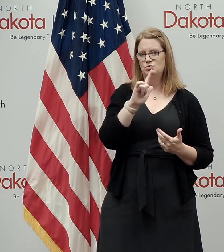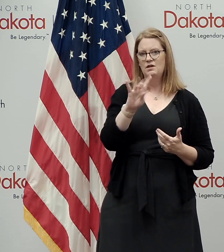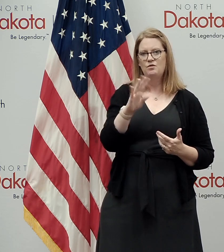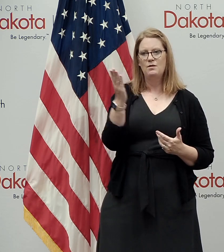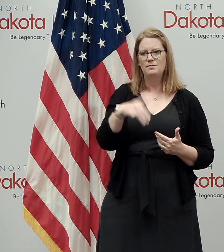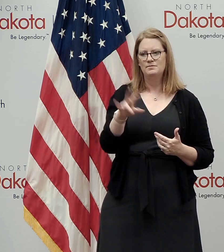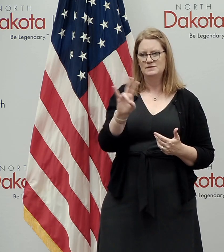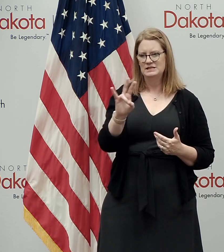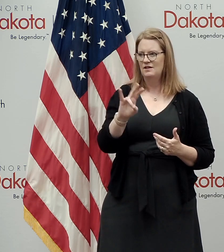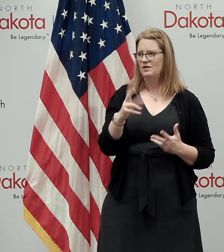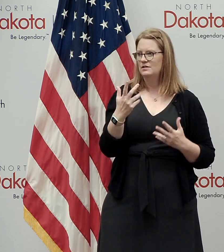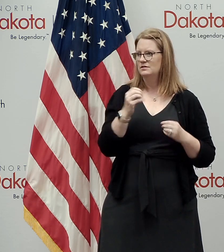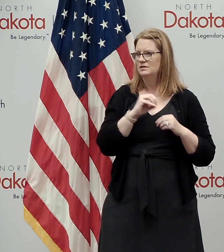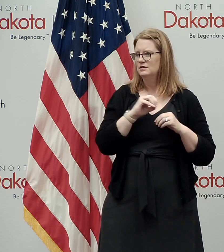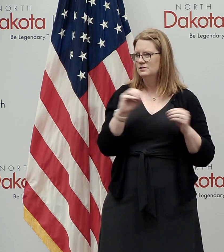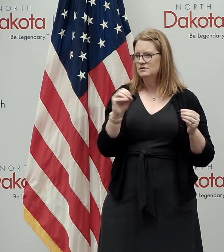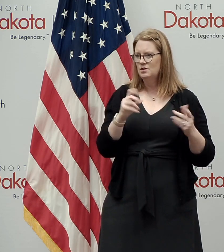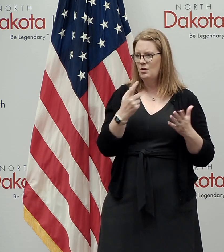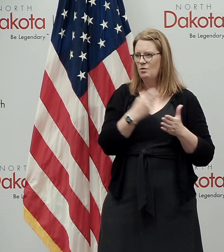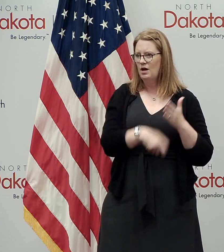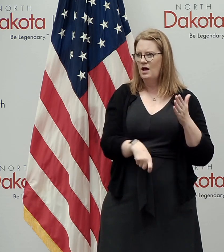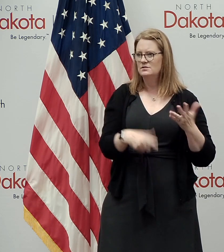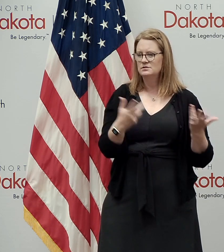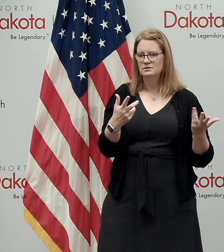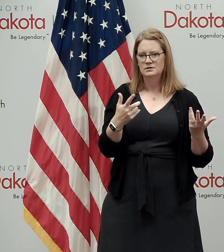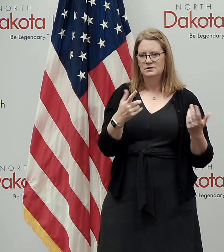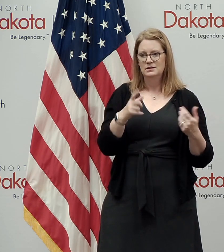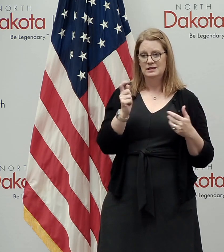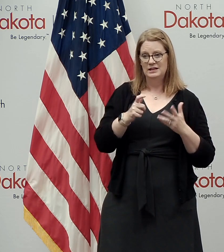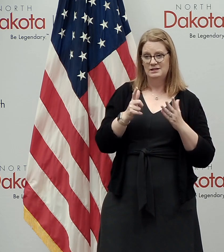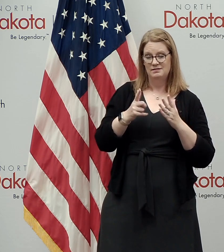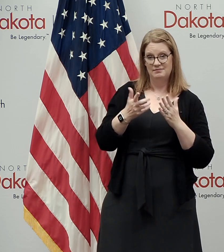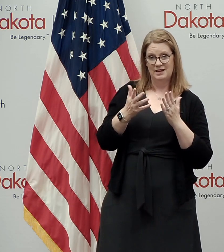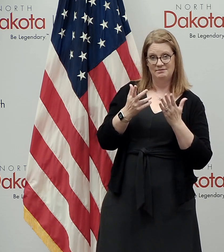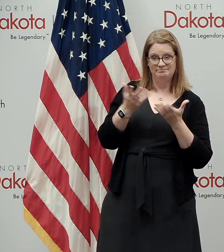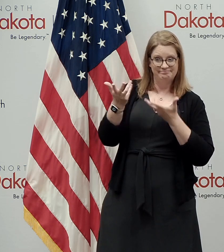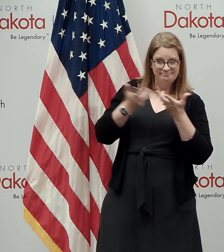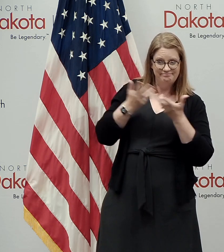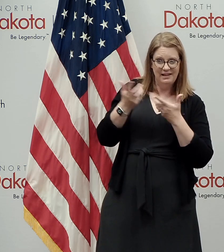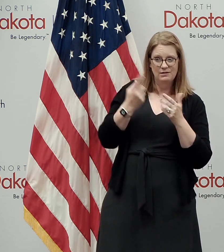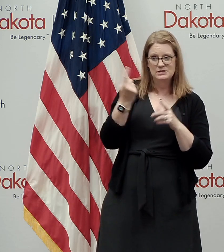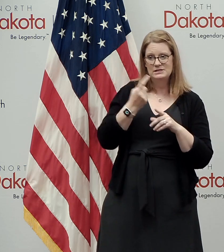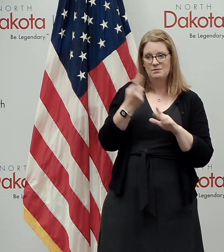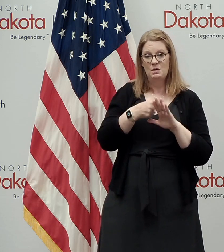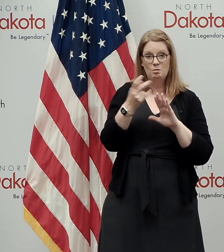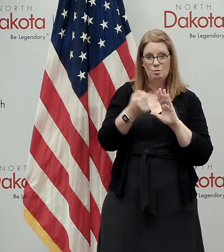no cost, totally confidential. If you need to talk to somebody about anything,